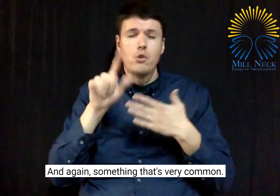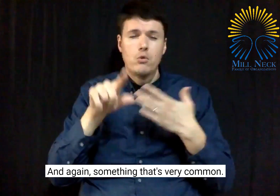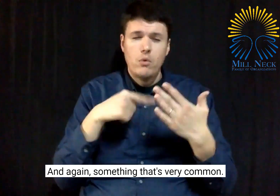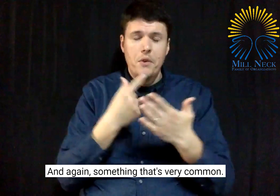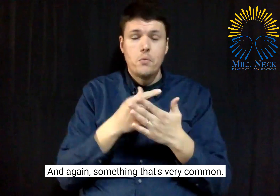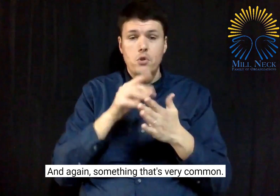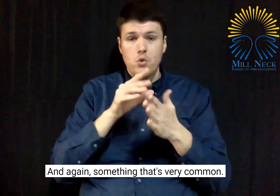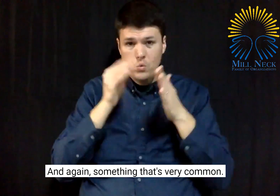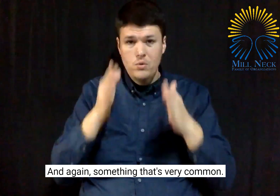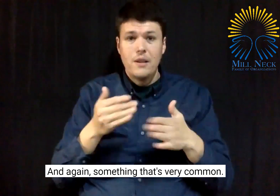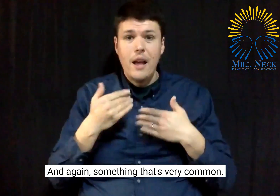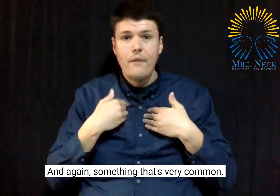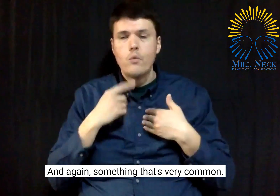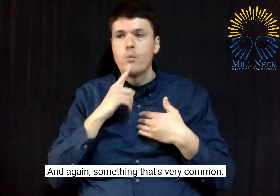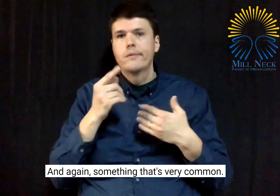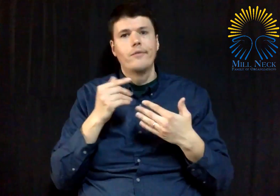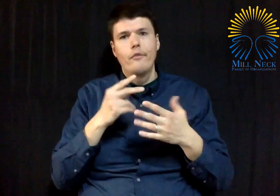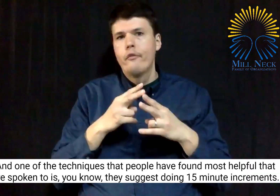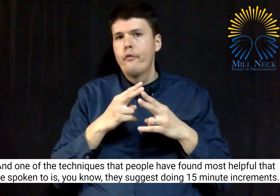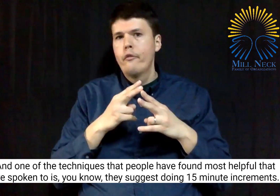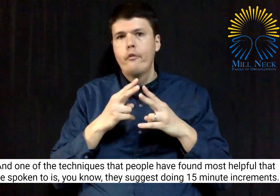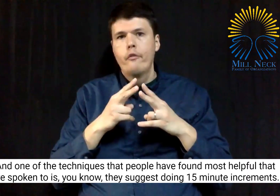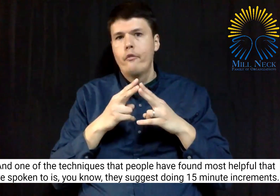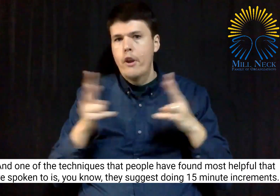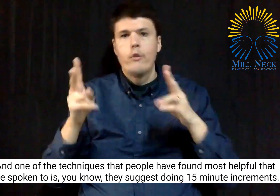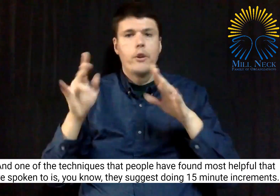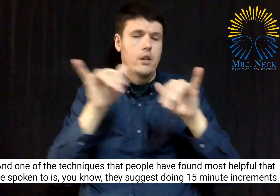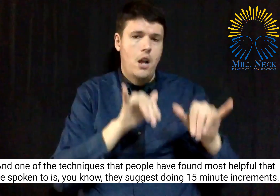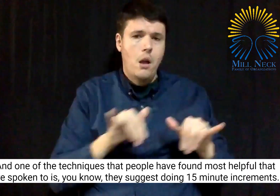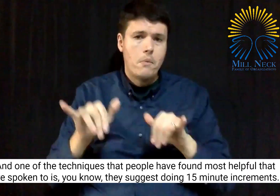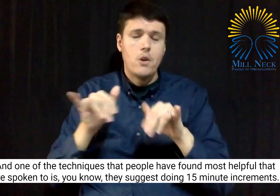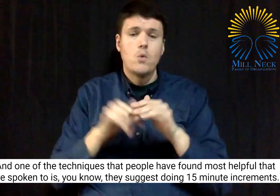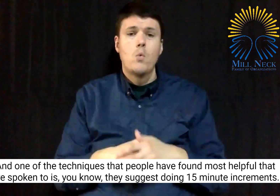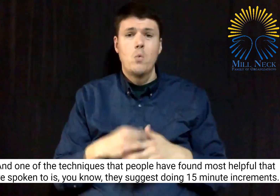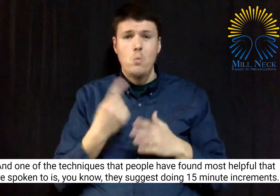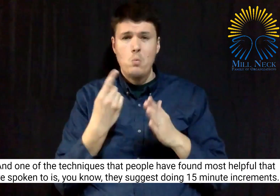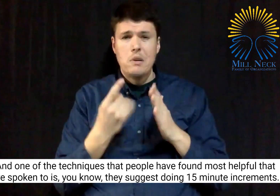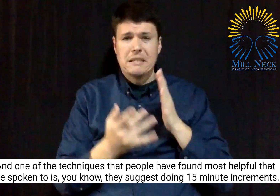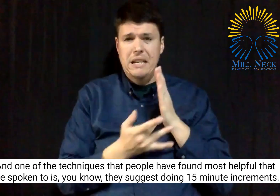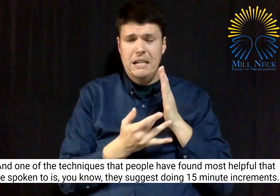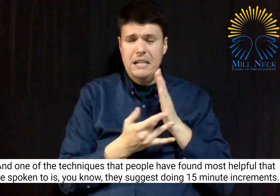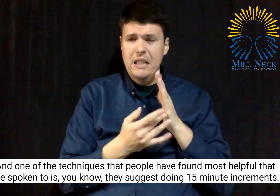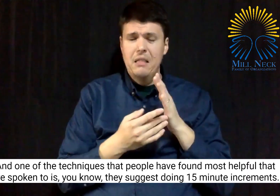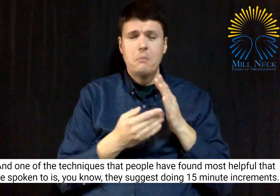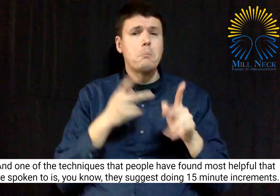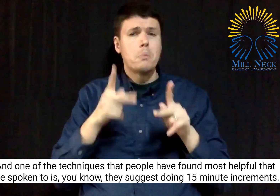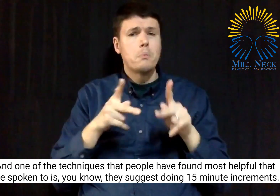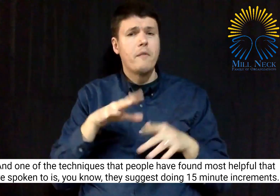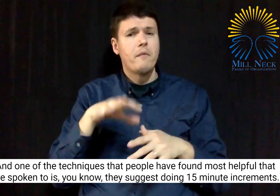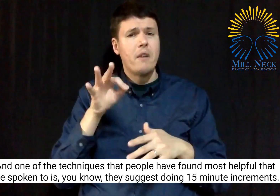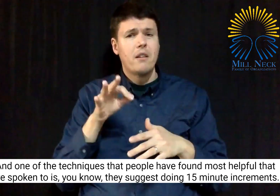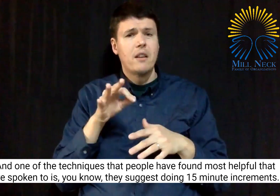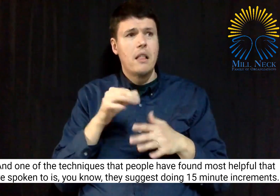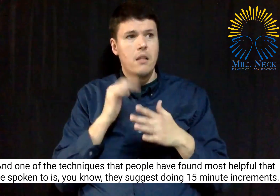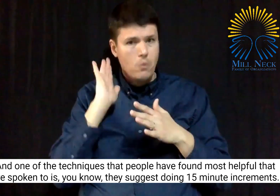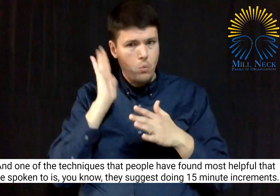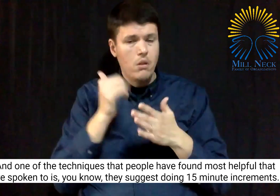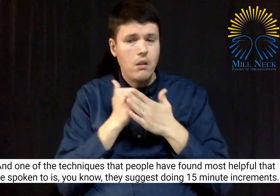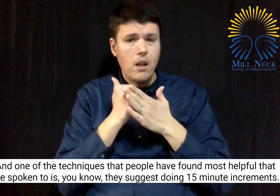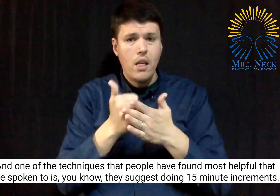again, something that's very common. And one of the techniques that people have found most helpful that I've spoken to is, they